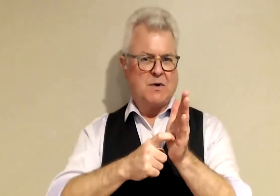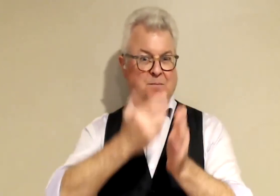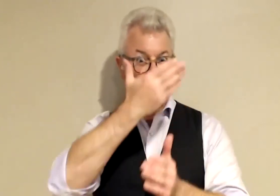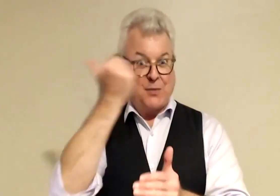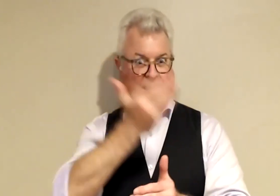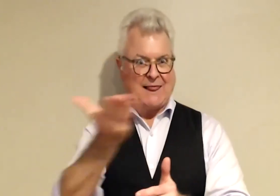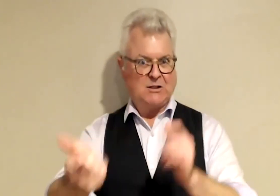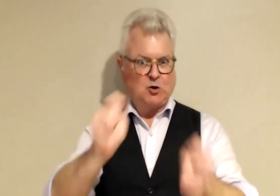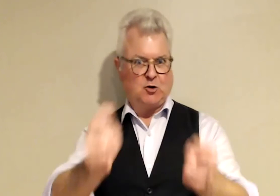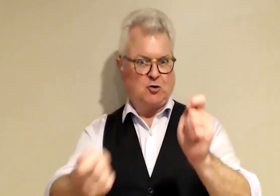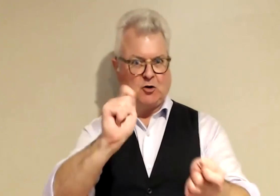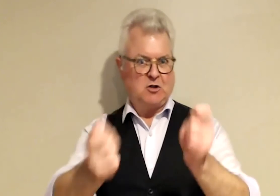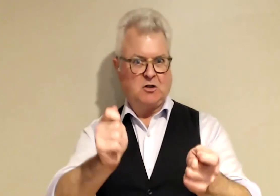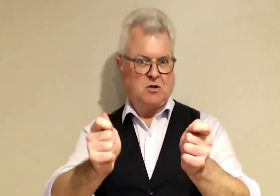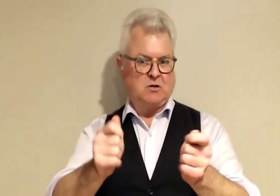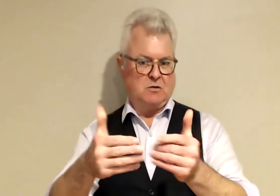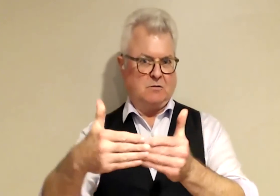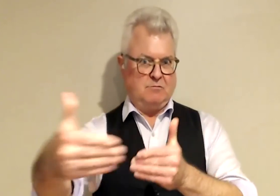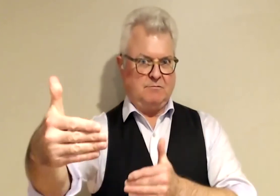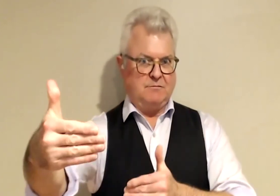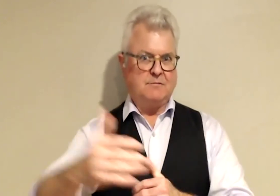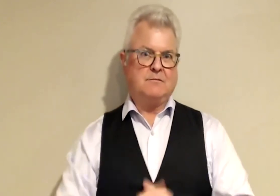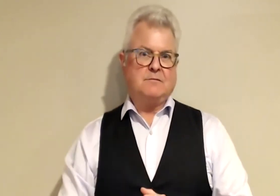Okay, so keep an eye and be alert as to the